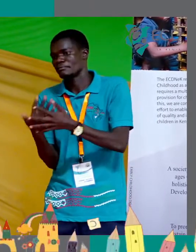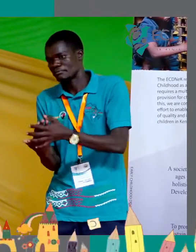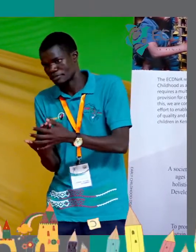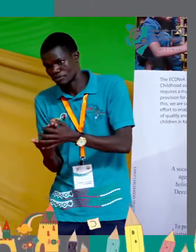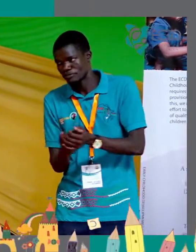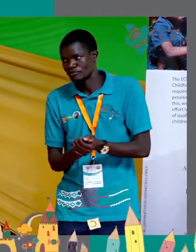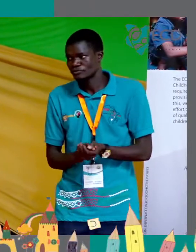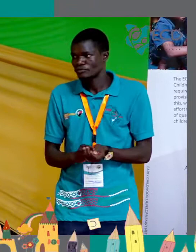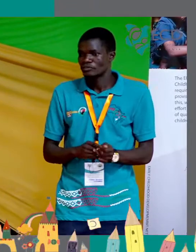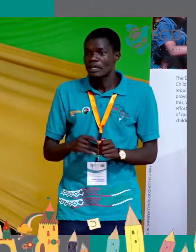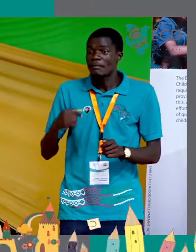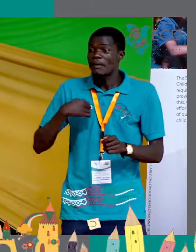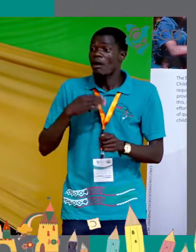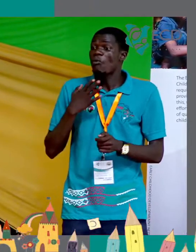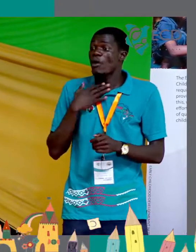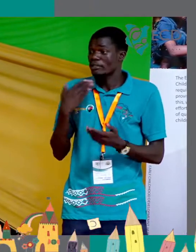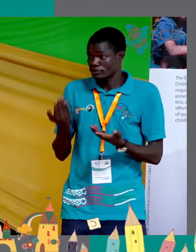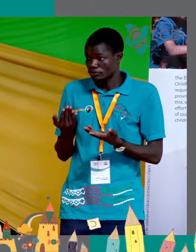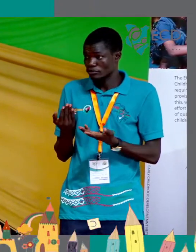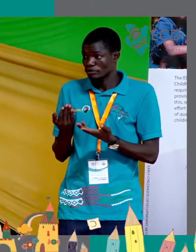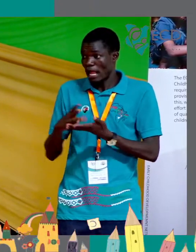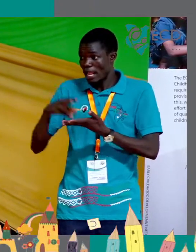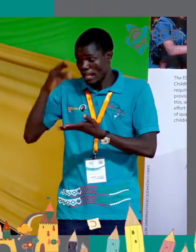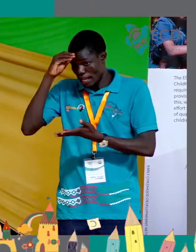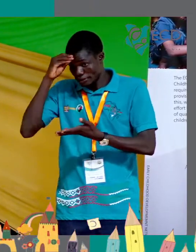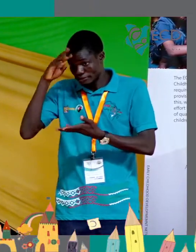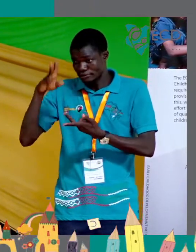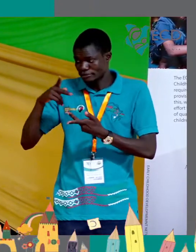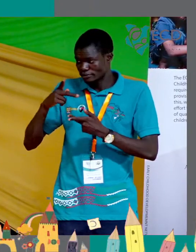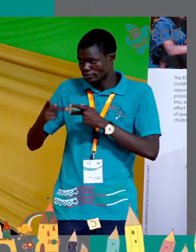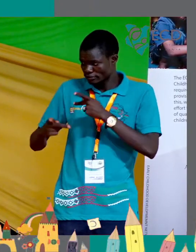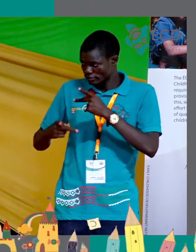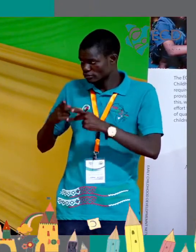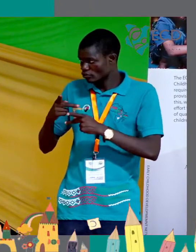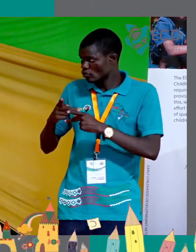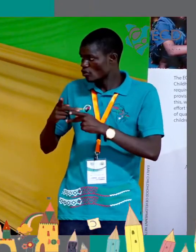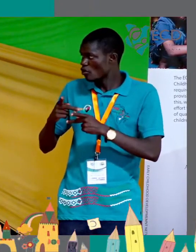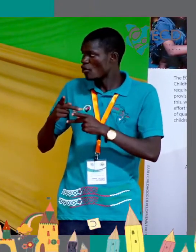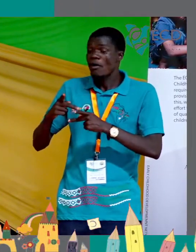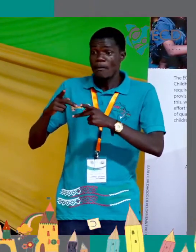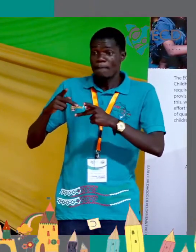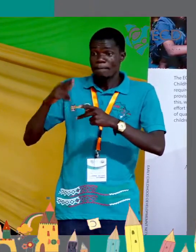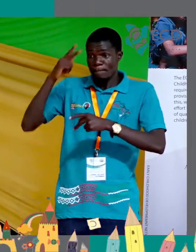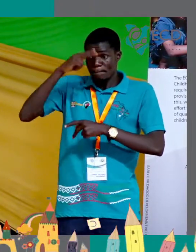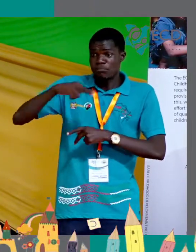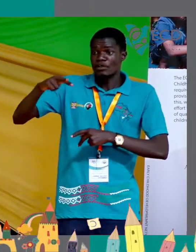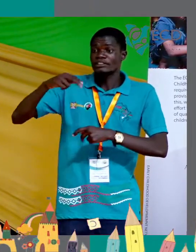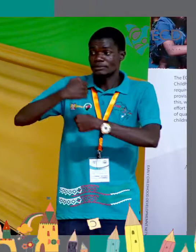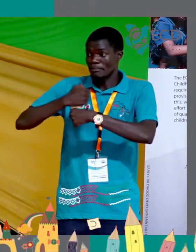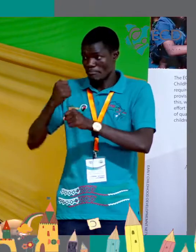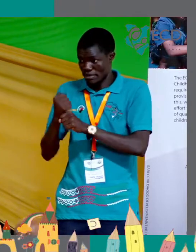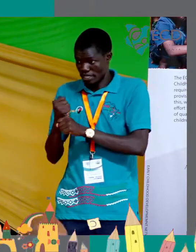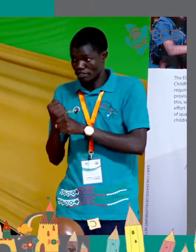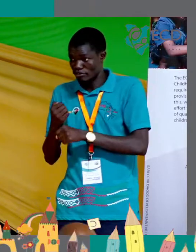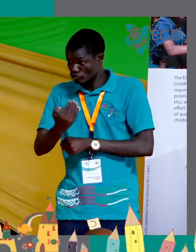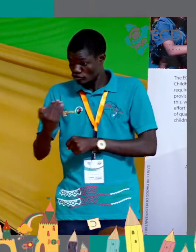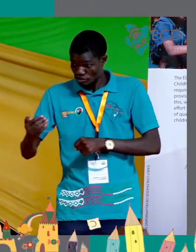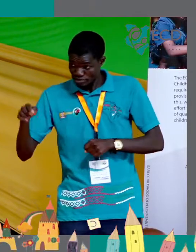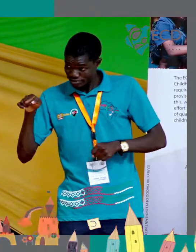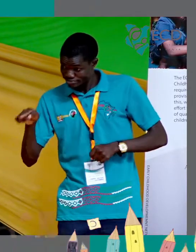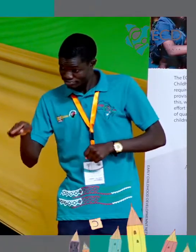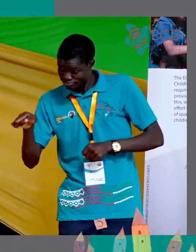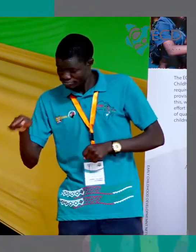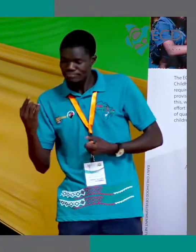about. We want to loud the process of the policy making so that these children can as well be shielded,